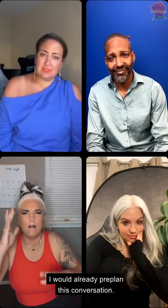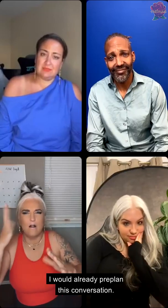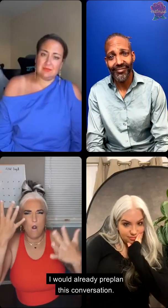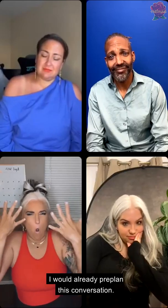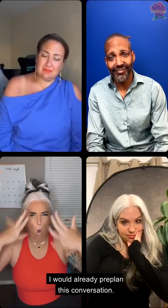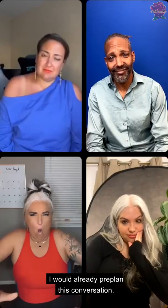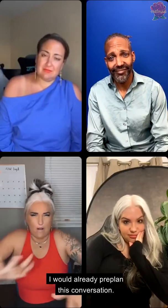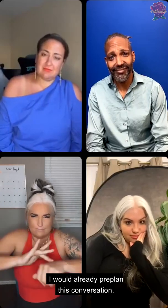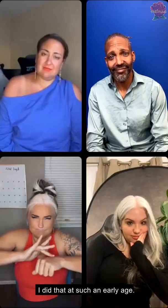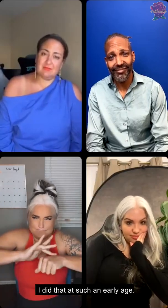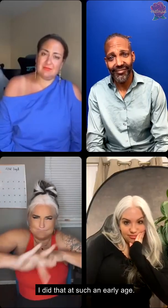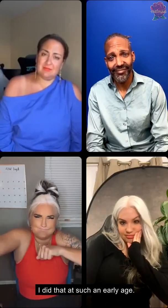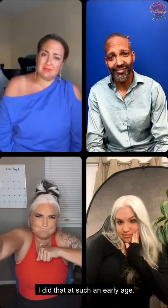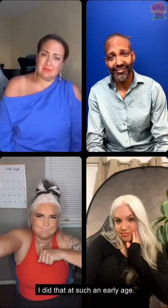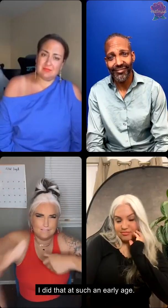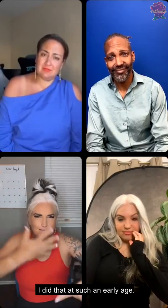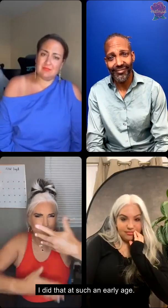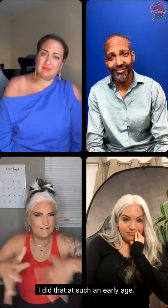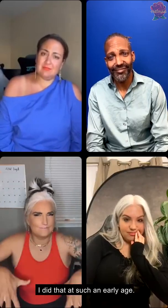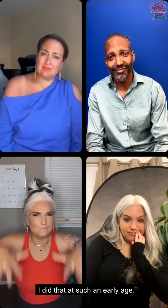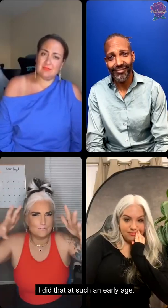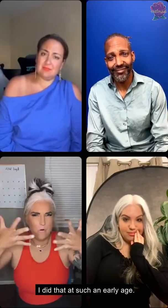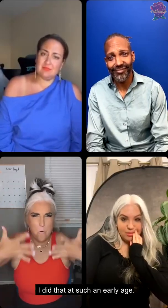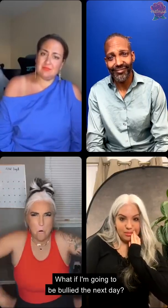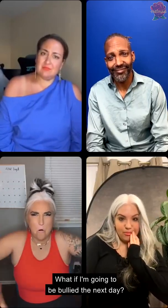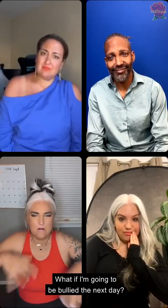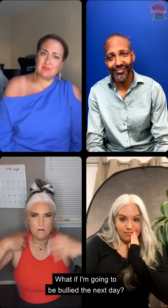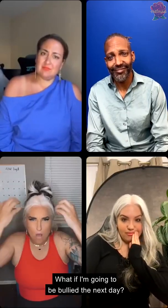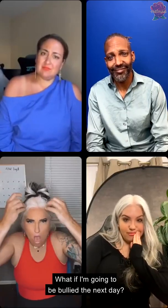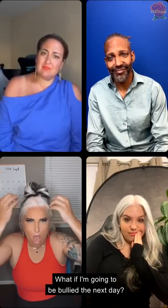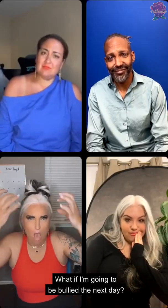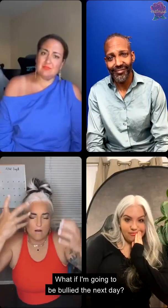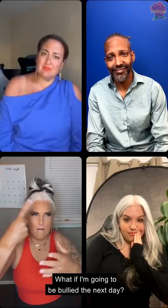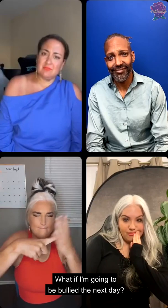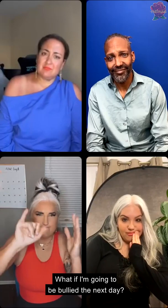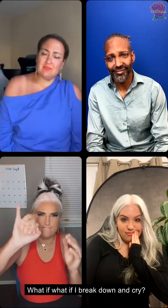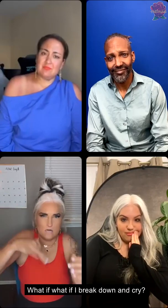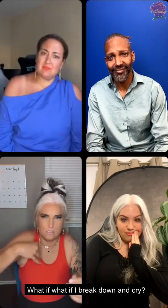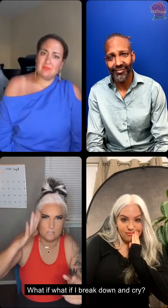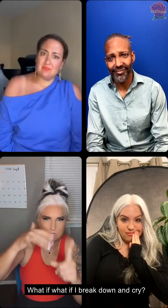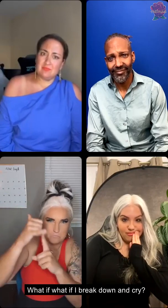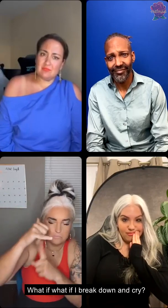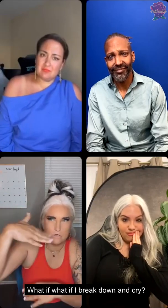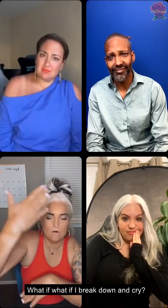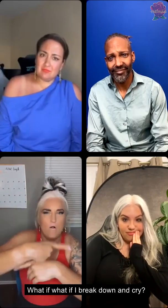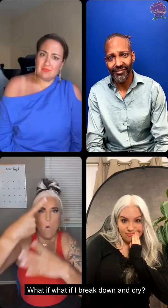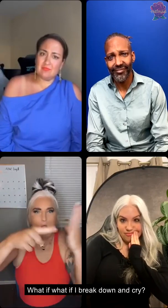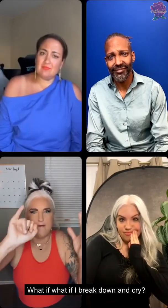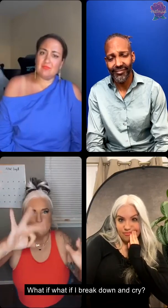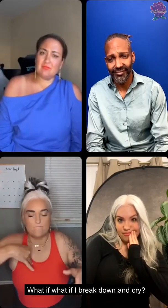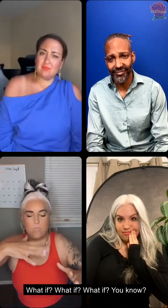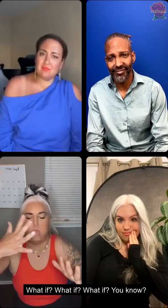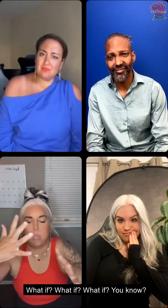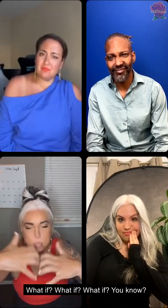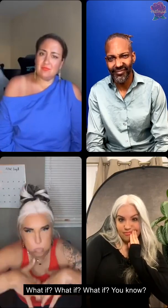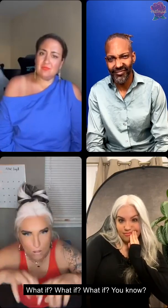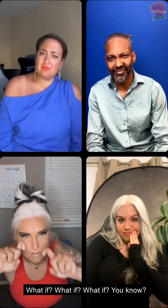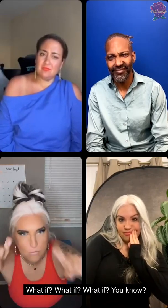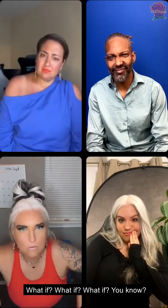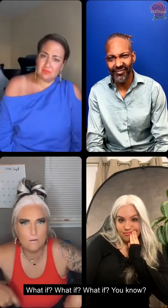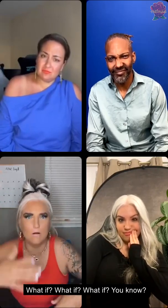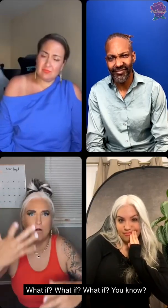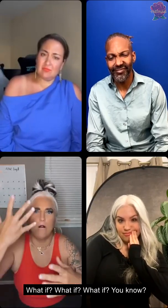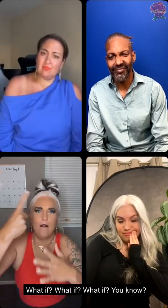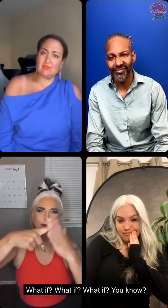I already would pre plan this conversation. I did that at such an early age. What if I'm going to be bullied the next day? What if? What if I break down and